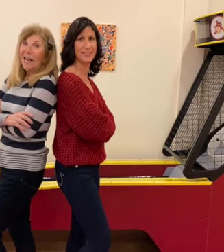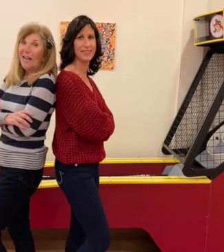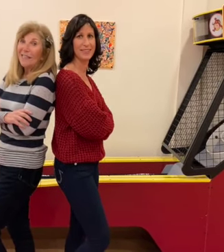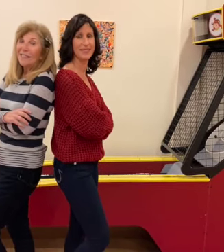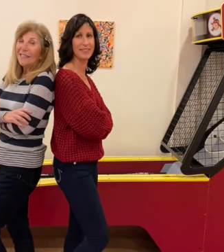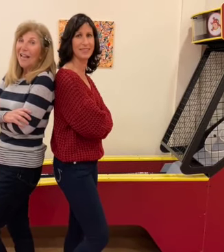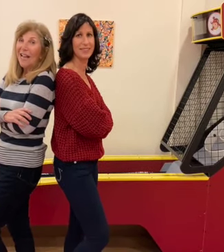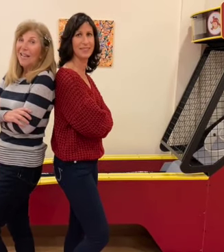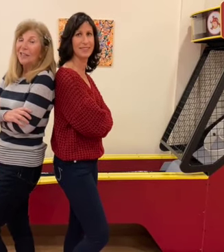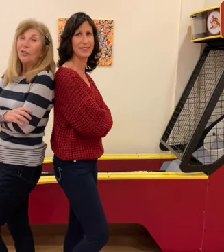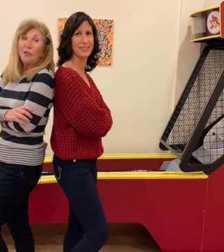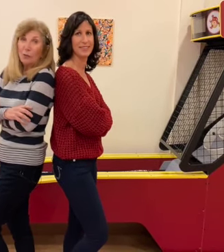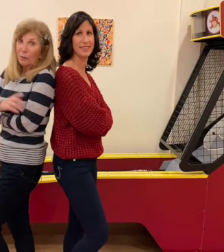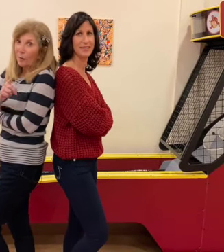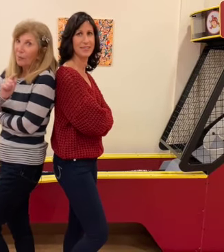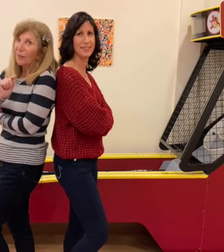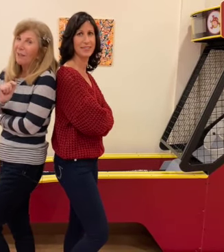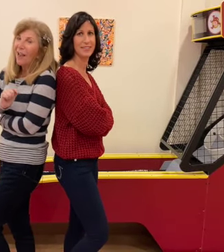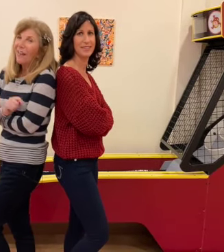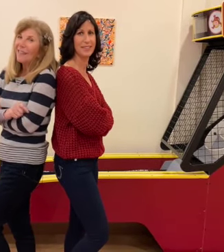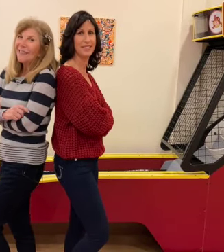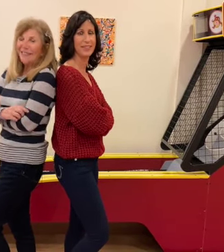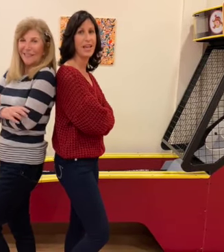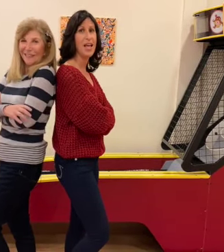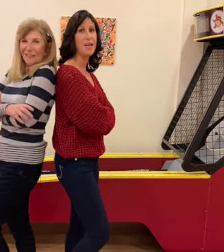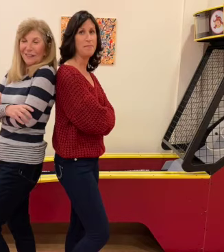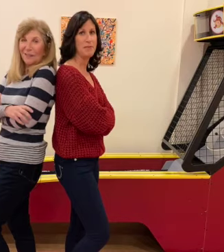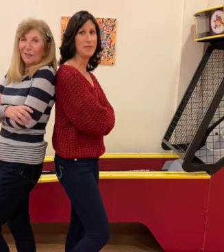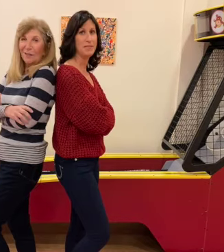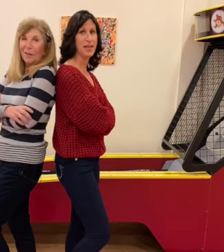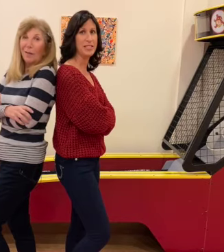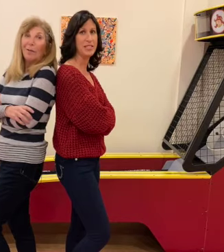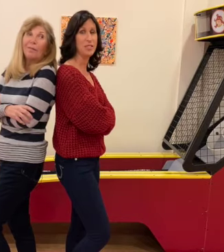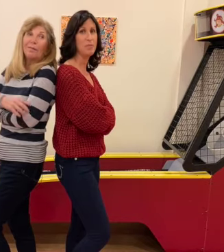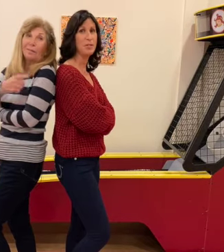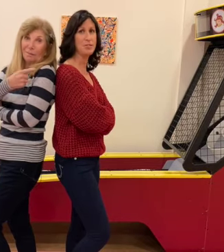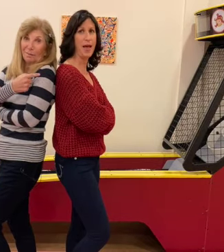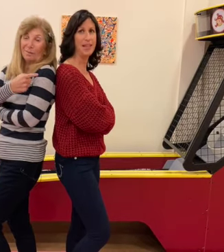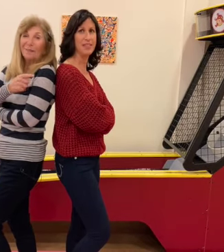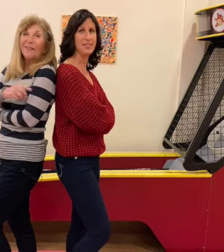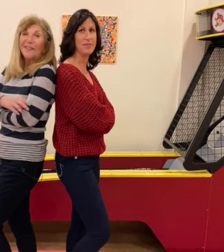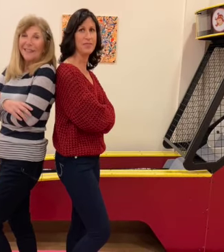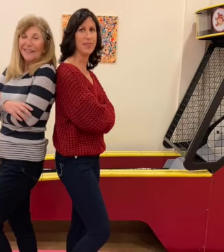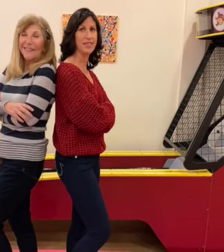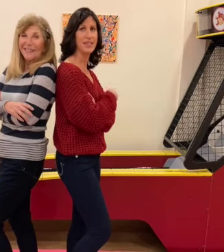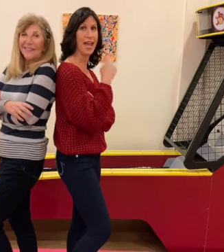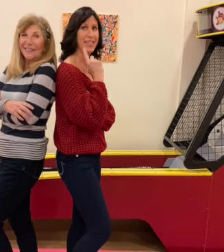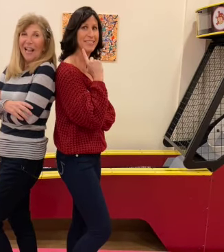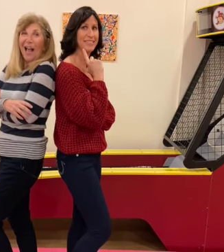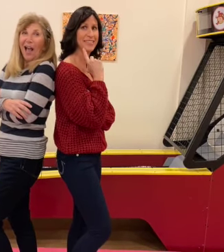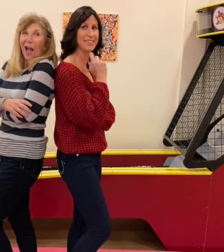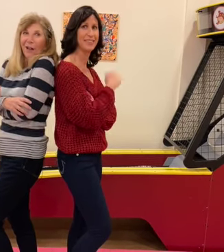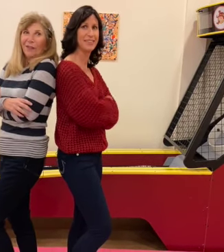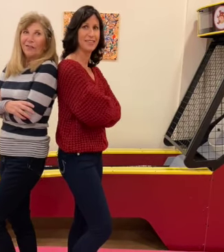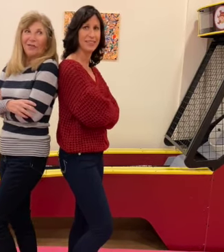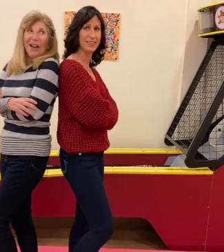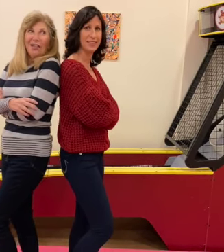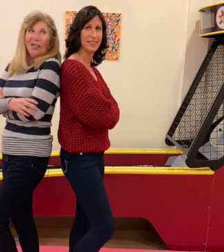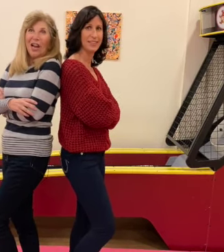DeeNice says, do something nice. Mimi's message, put a smile on someone's face today. Friend